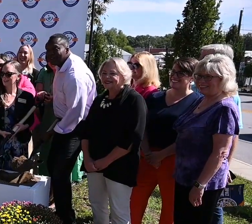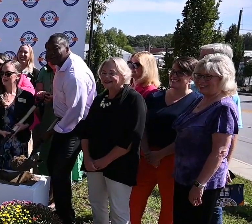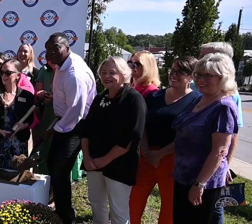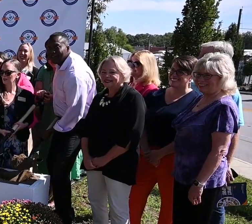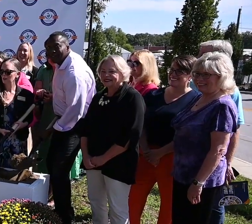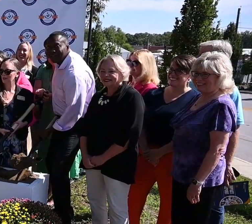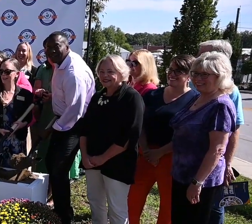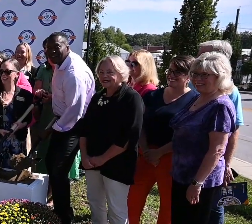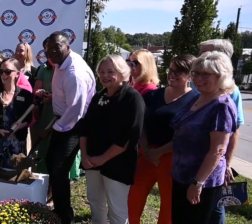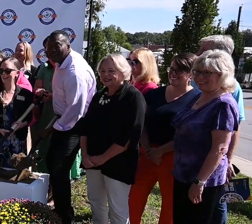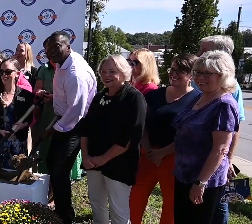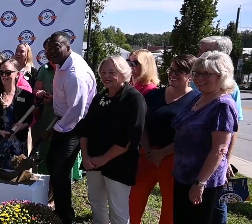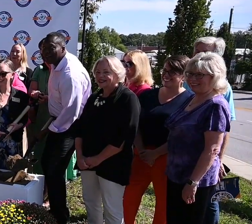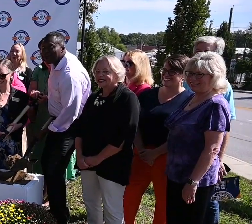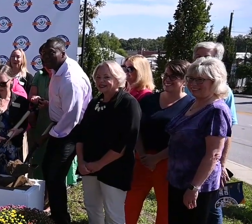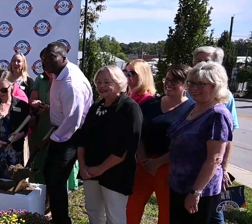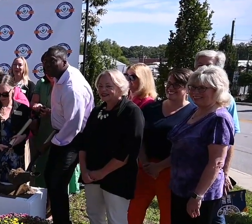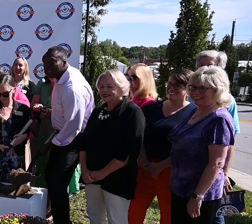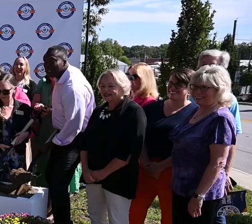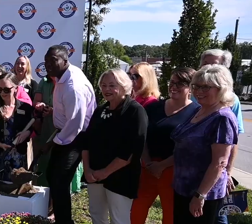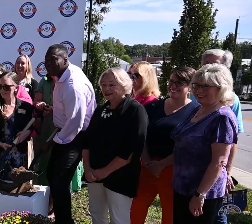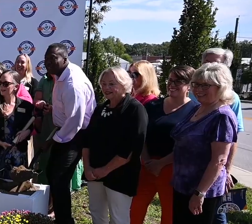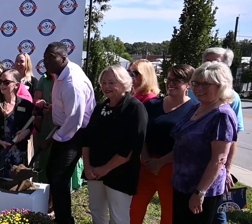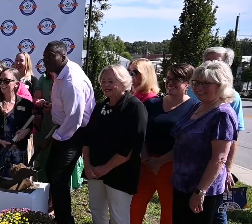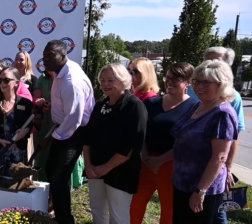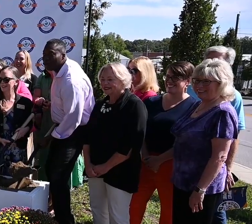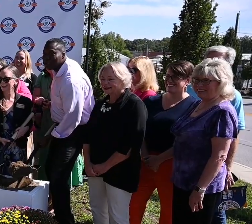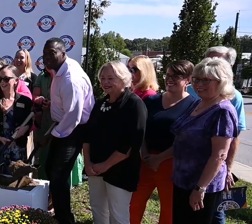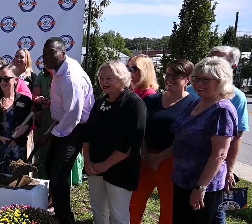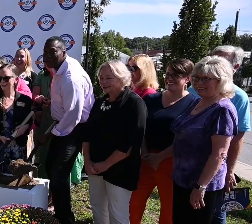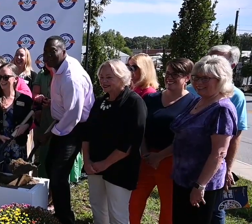a photo to commemorate this meaningful and symbolic groundbreaking.